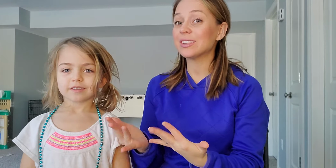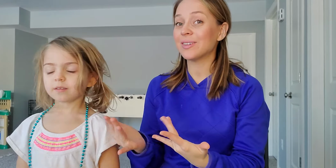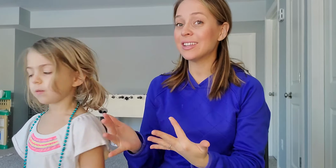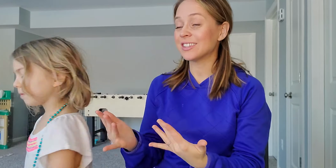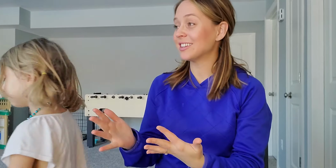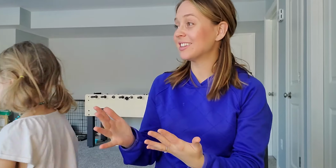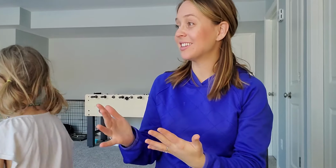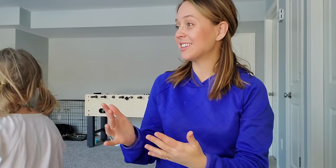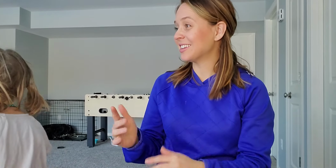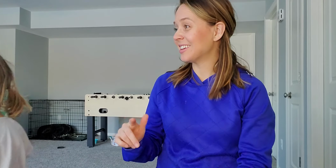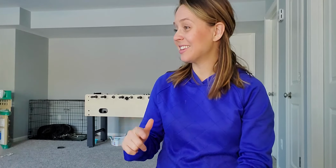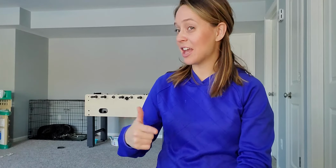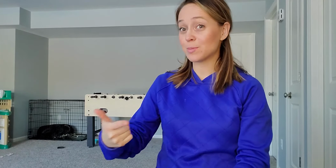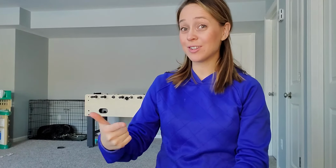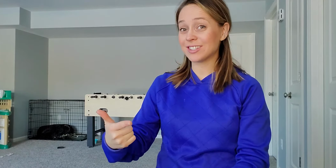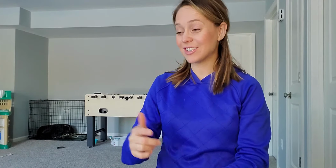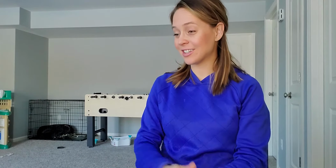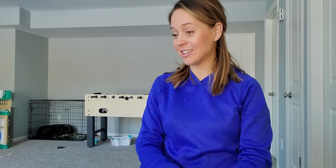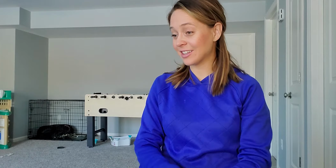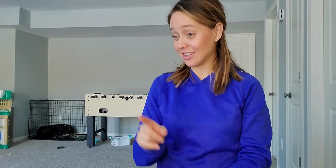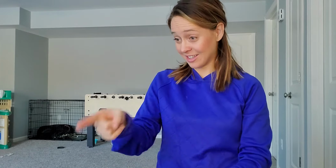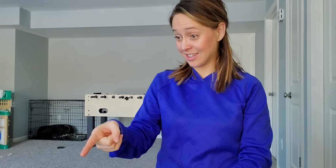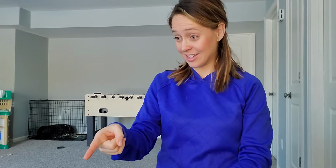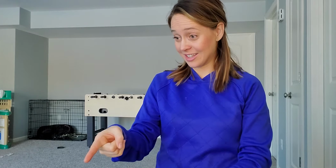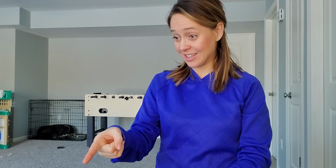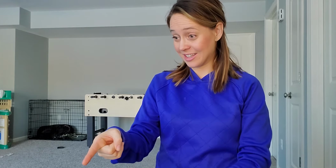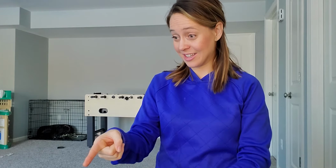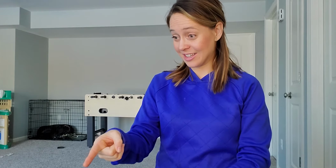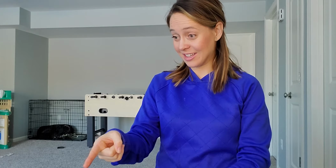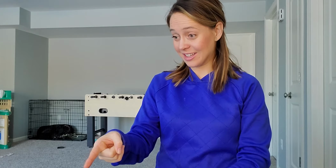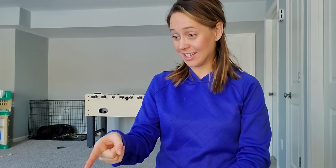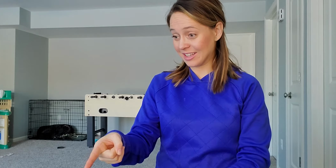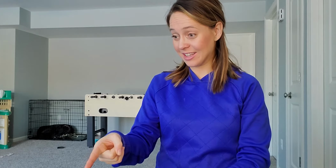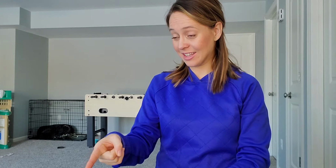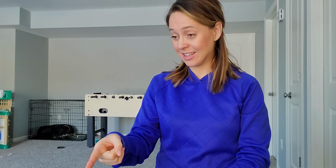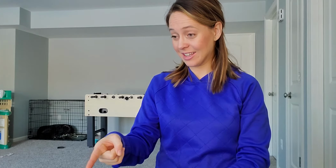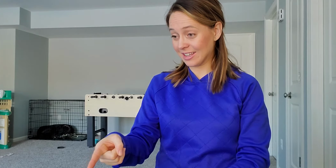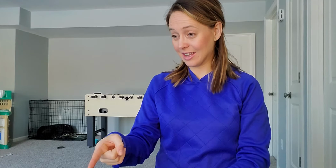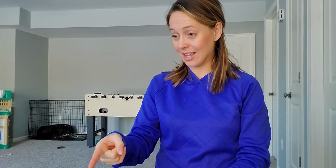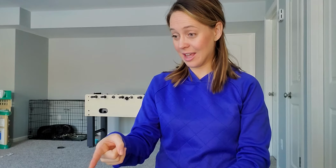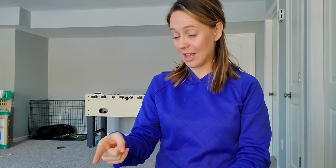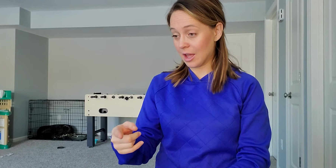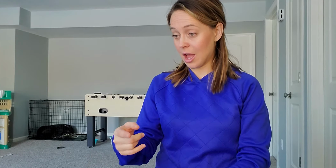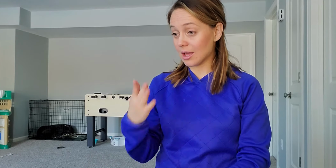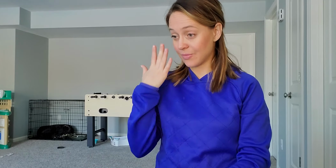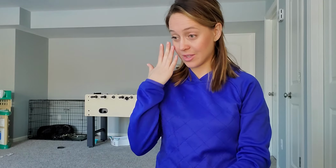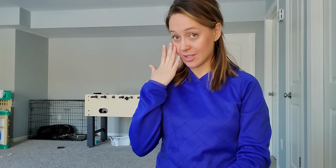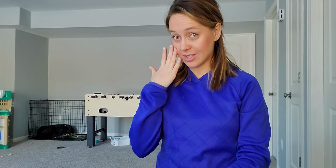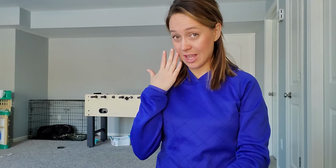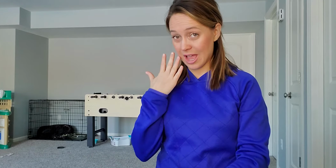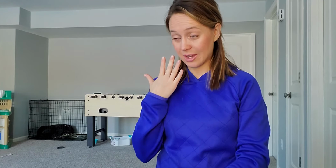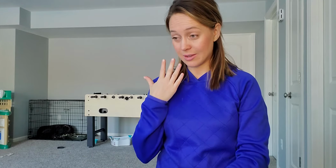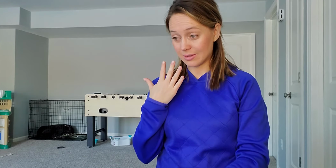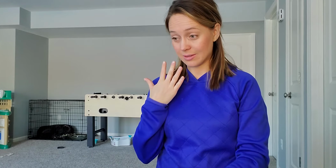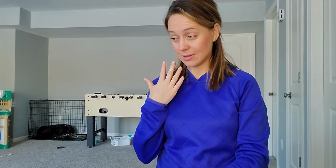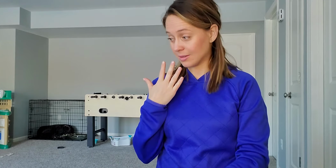wait. Next person's turn. Get a chance to. What was that again? You won't be part of the class if you keep taking an attitude every time. You don't get